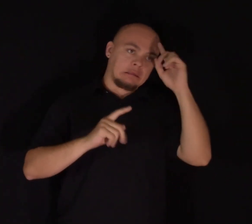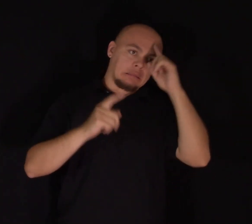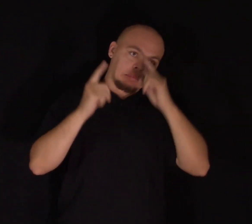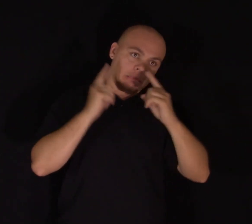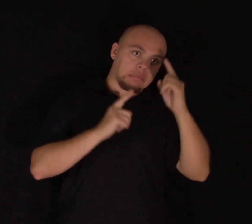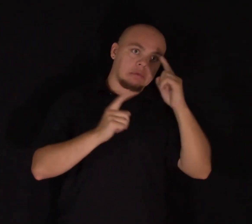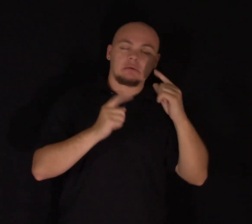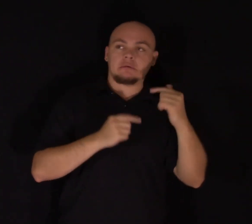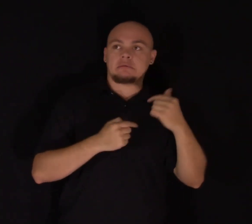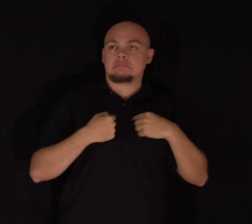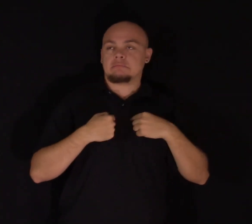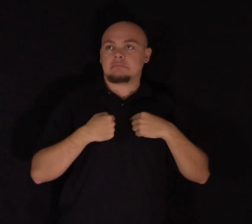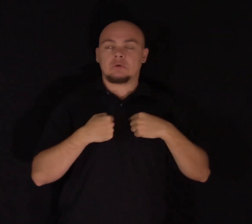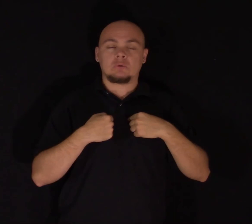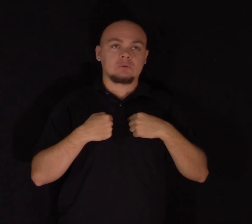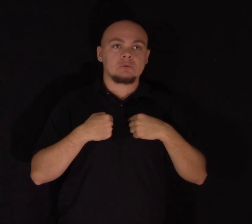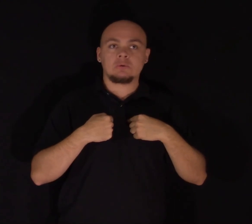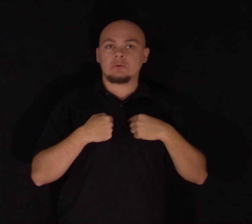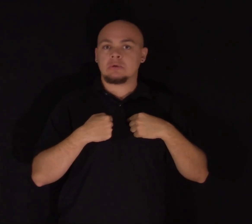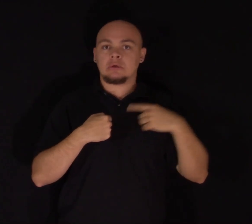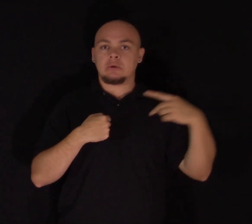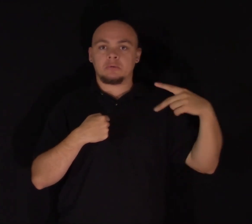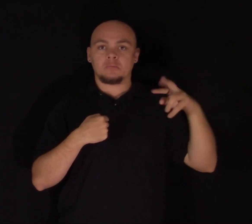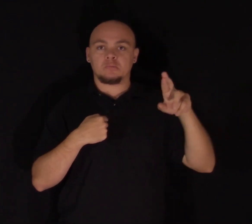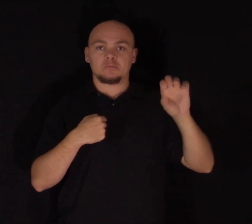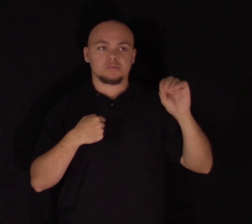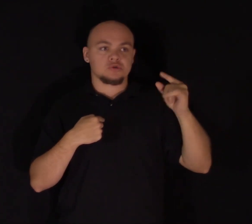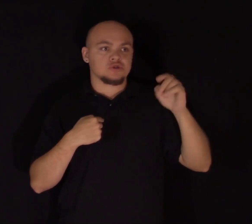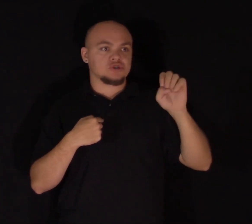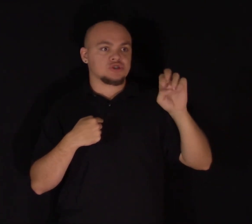about progeria as